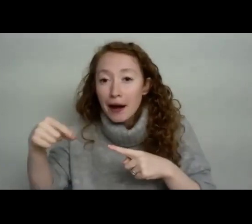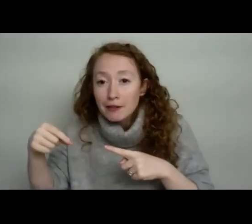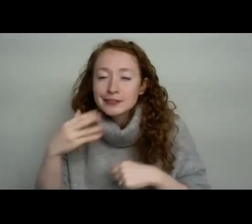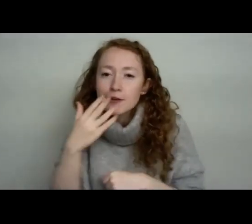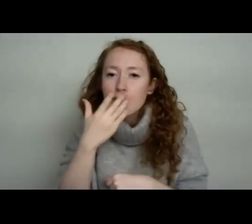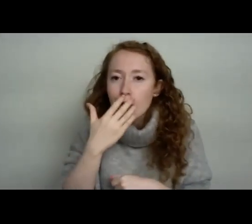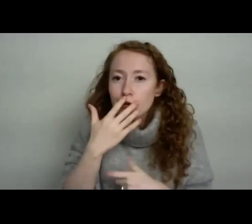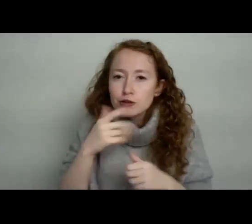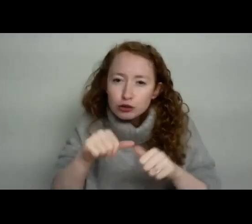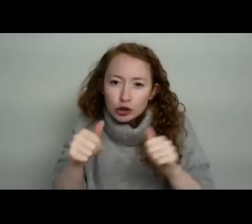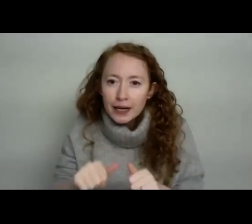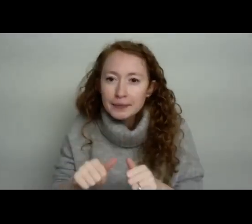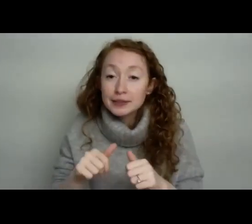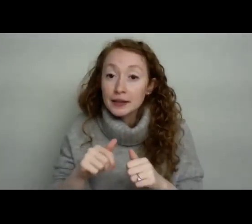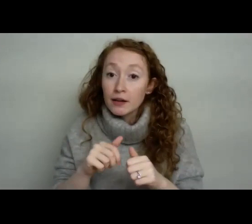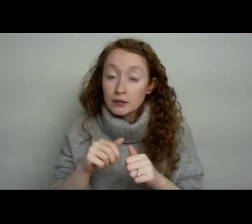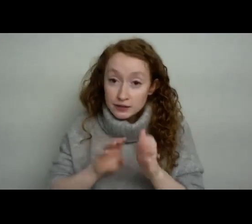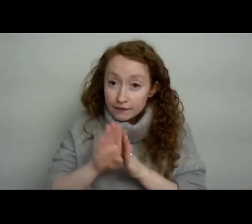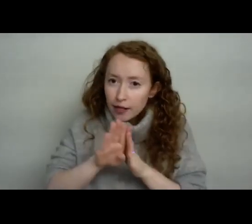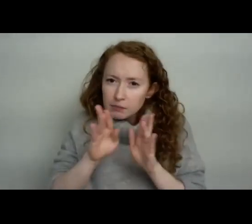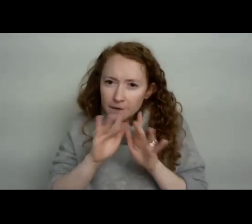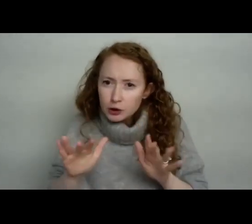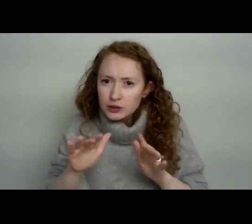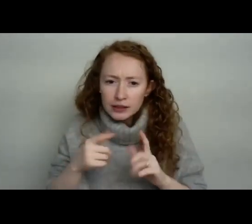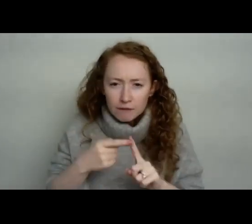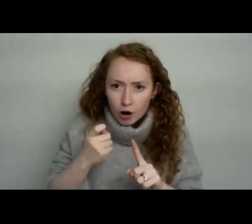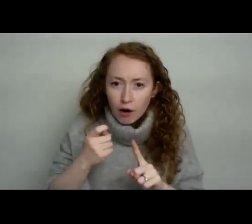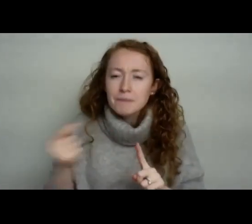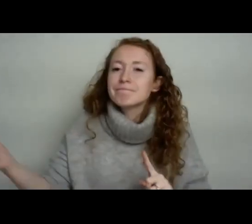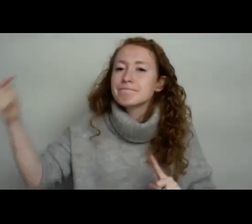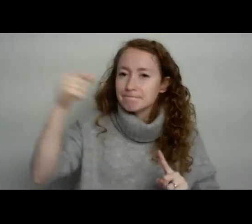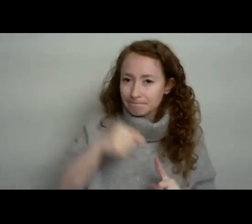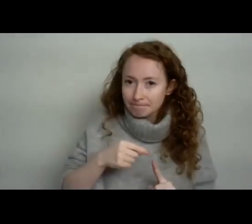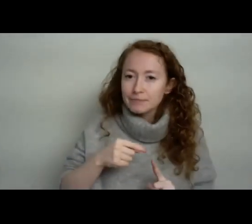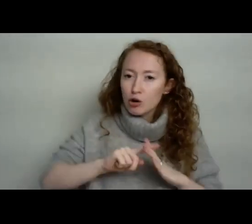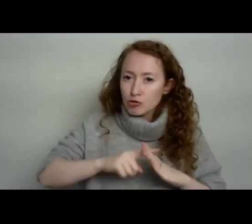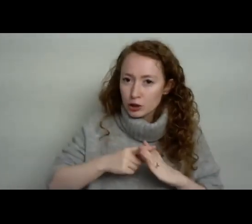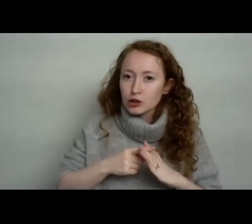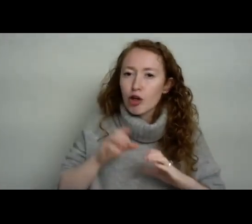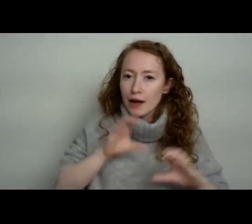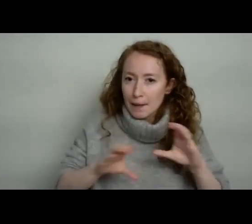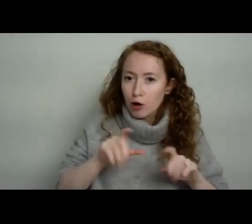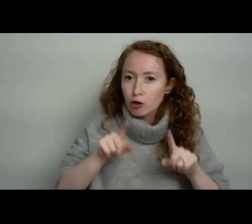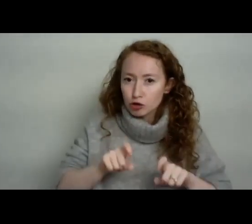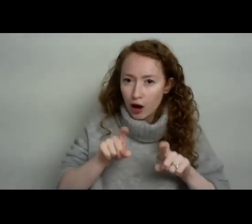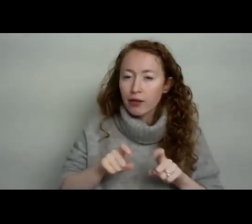so many of those are in fact the legacies of Burpee's chemical,